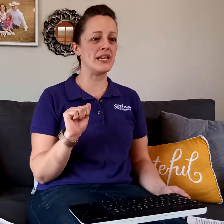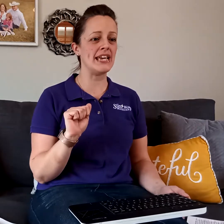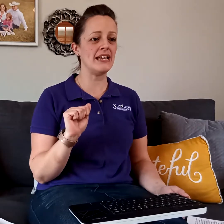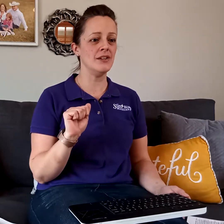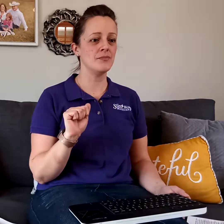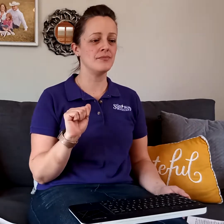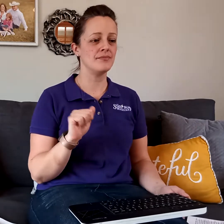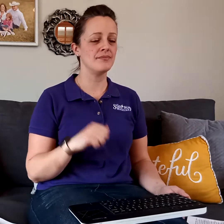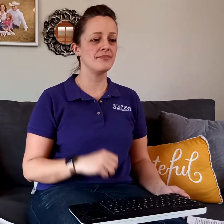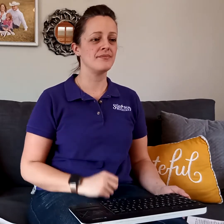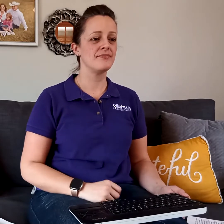B.